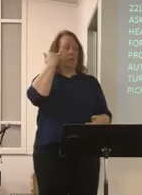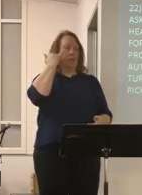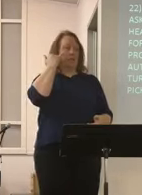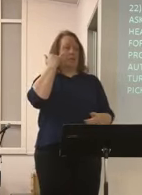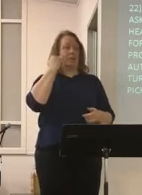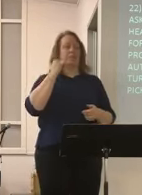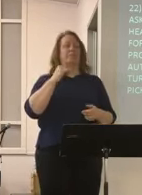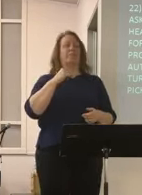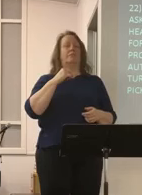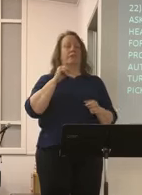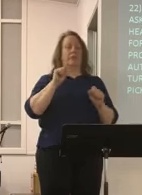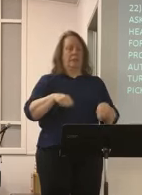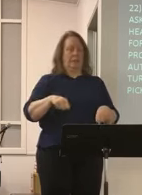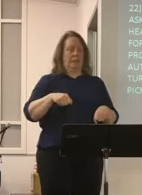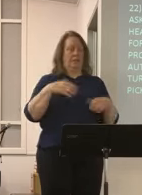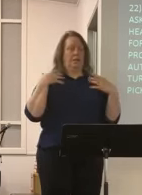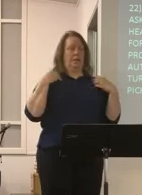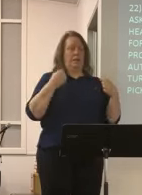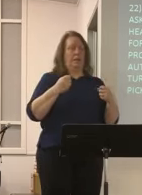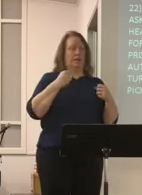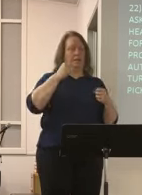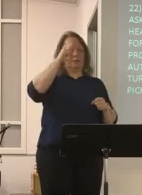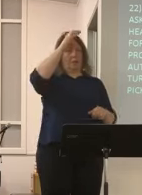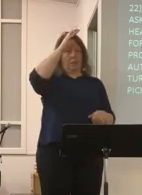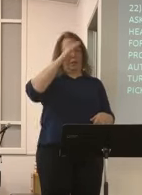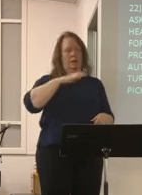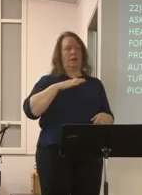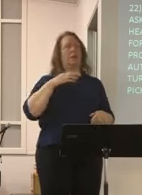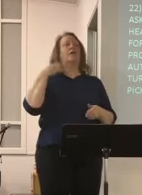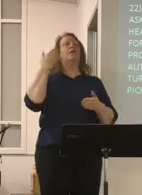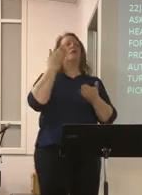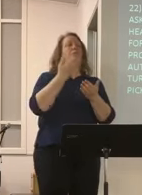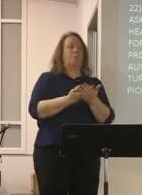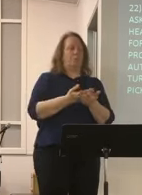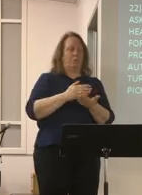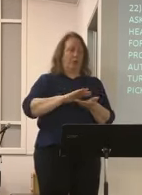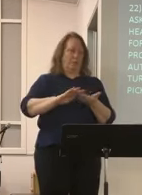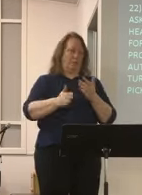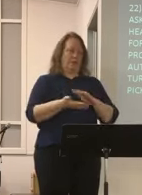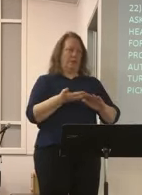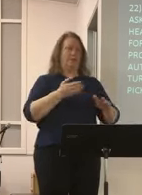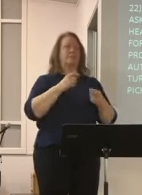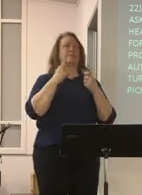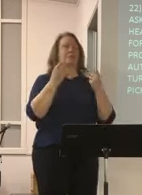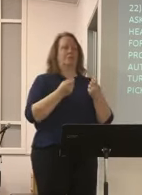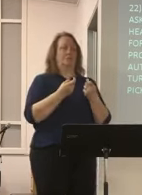man, doesn't that prove that I can forgive his sins? And so that's what he's trying to do.